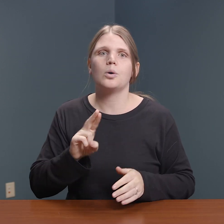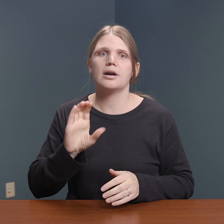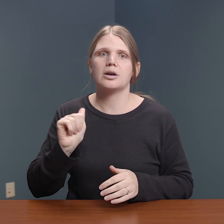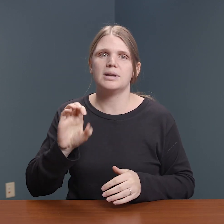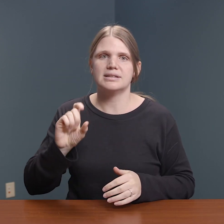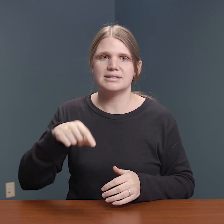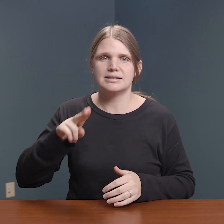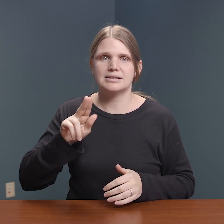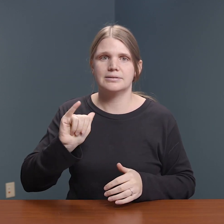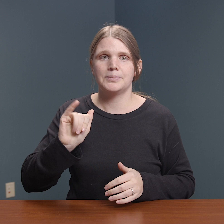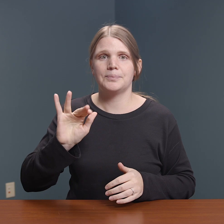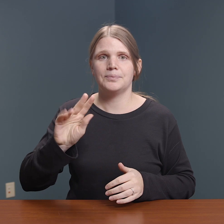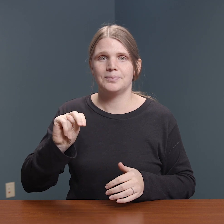or acquaintances.